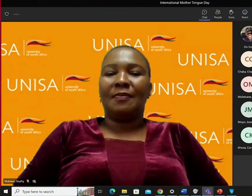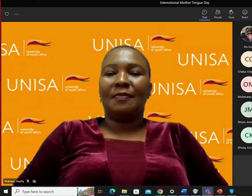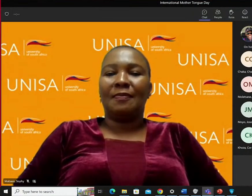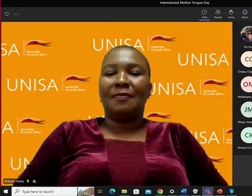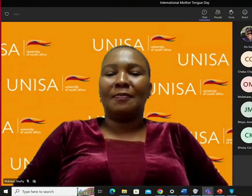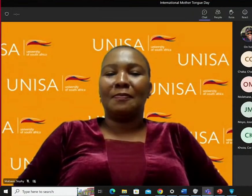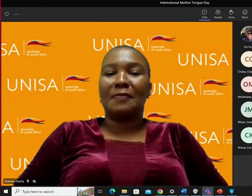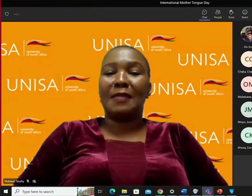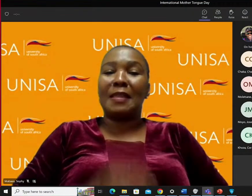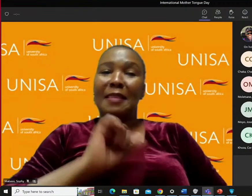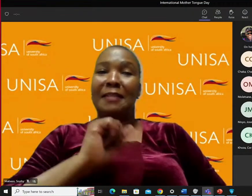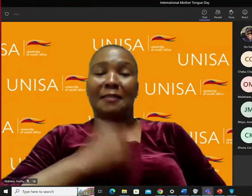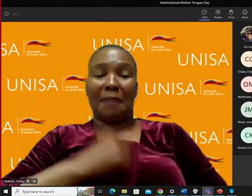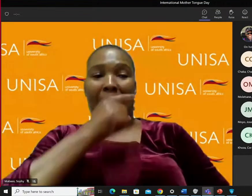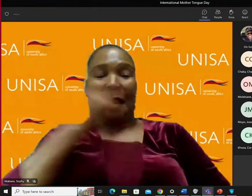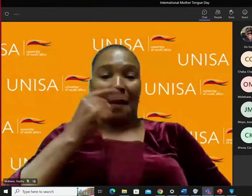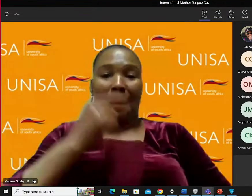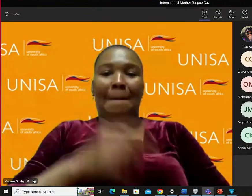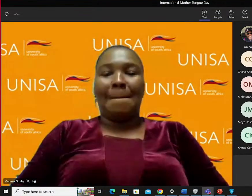he